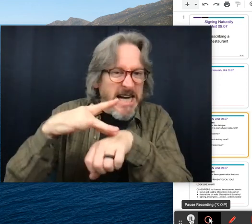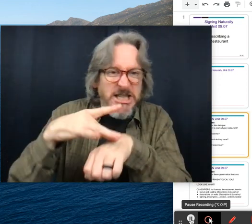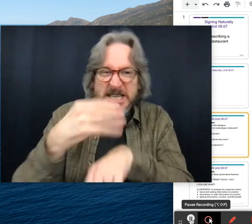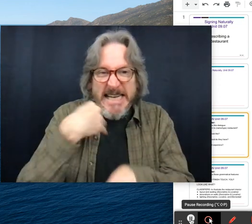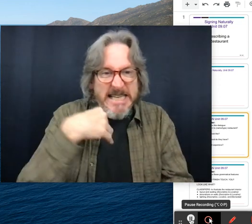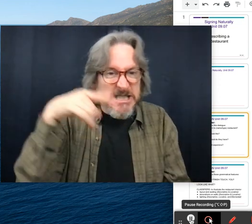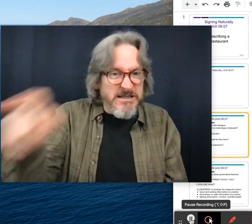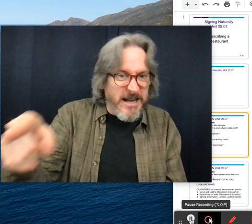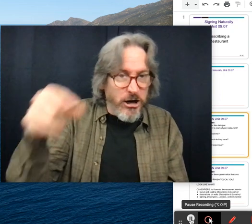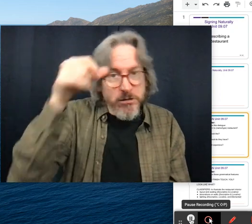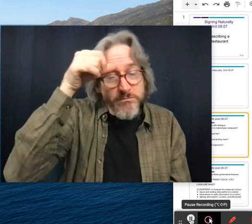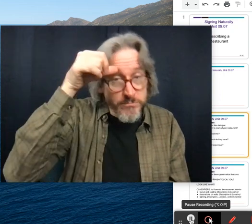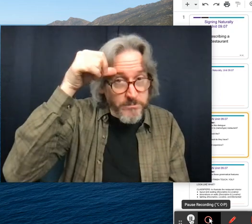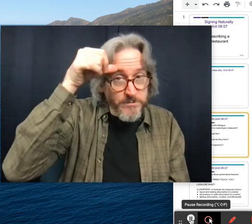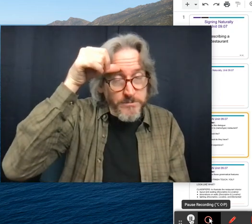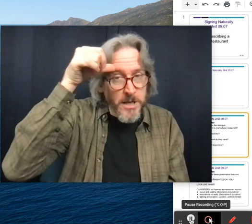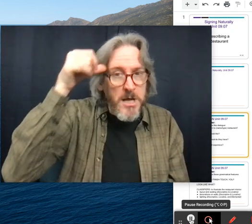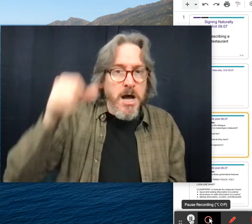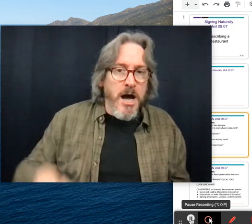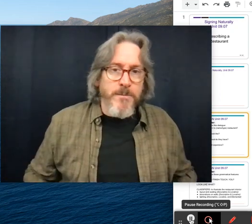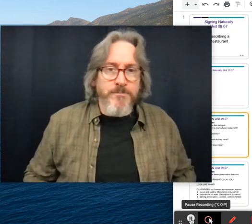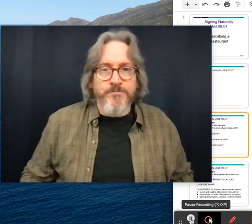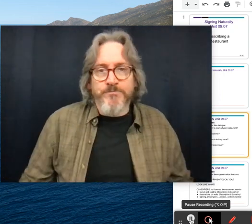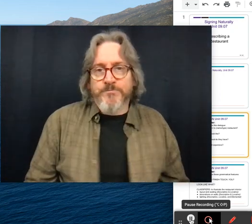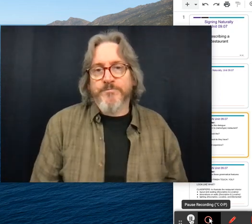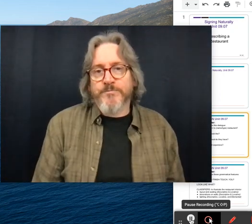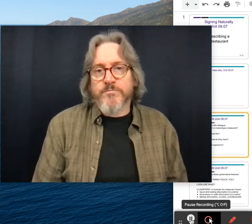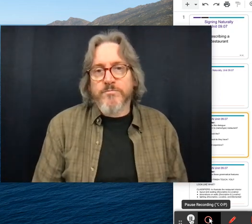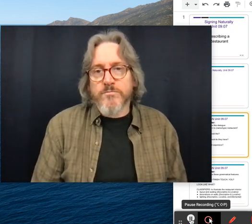Even touch eat there.